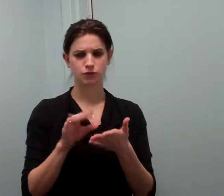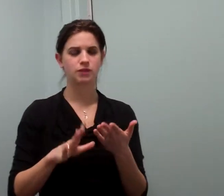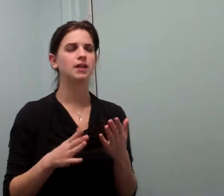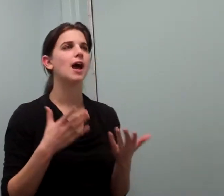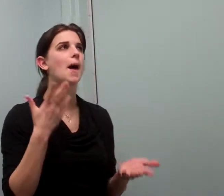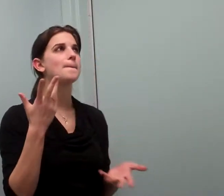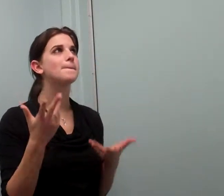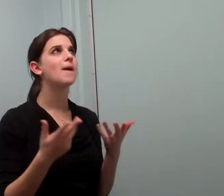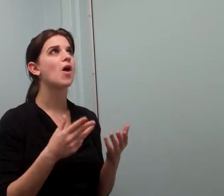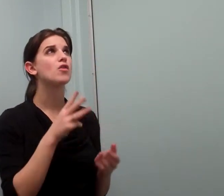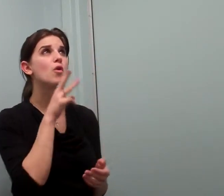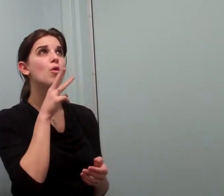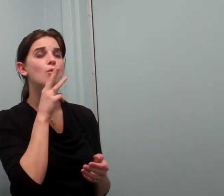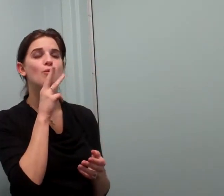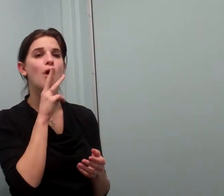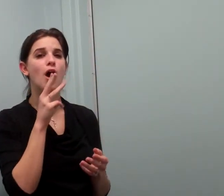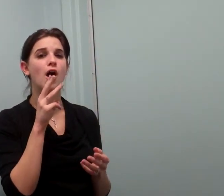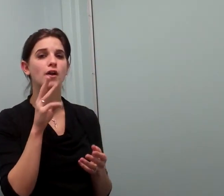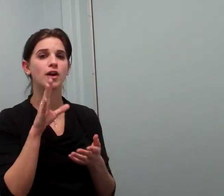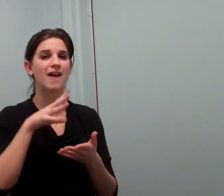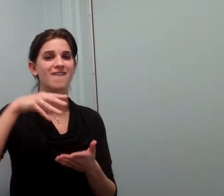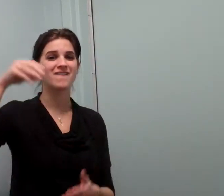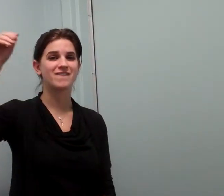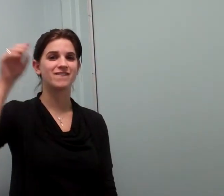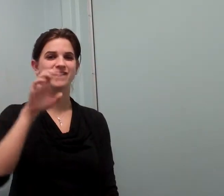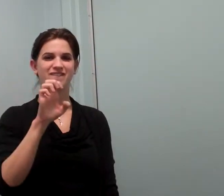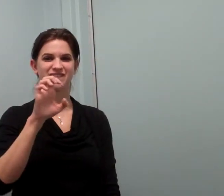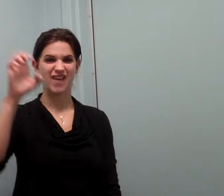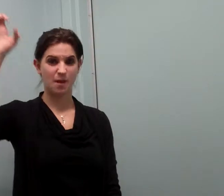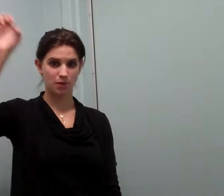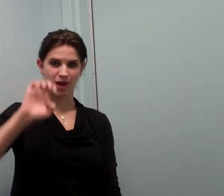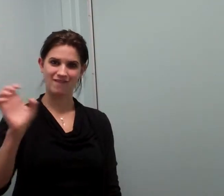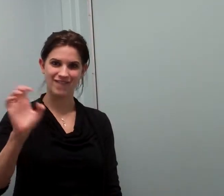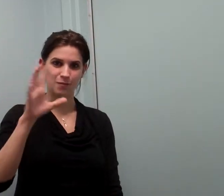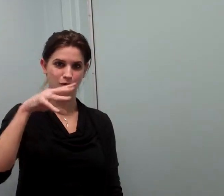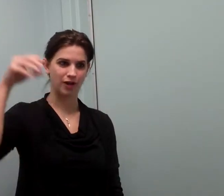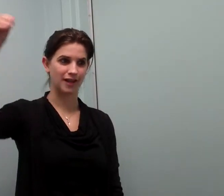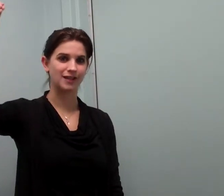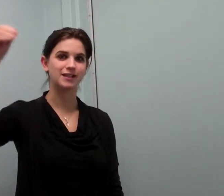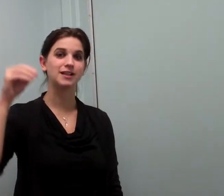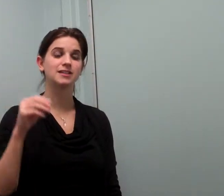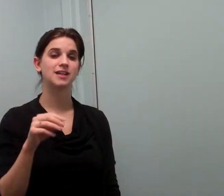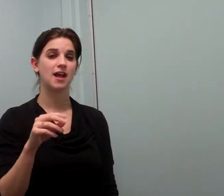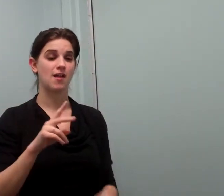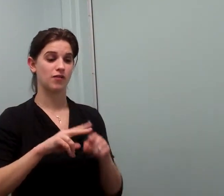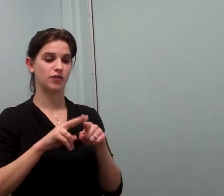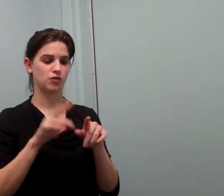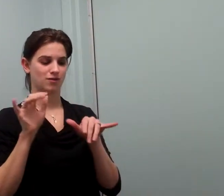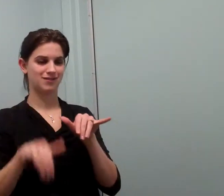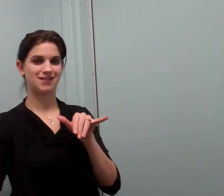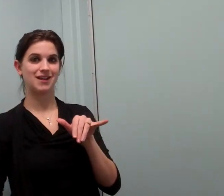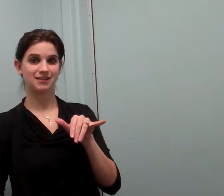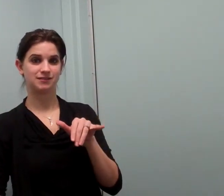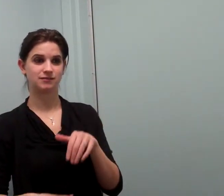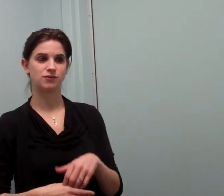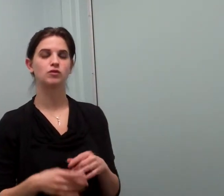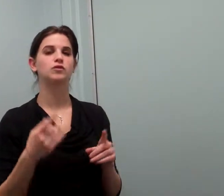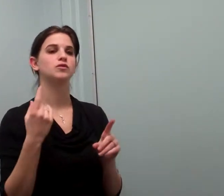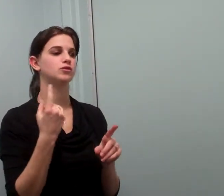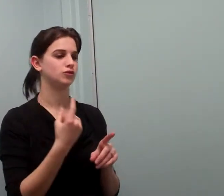Okay. Salt stays, the evaporation water rises to the top, runs down the side. You can collect that fresh water. Now, evaporation, this is